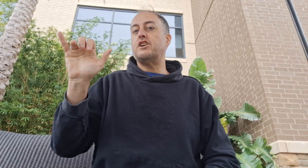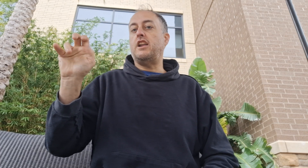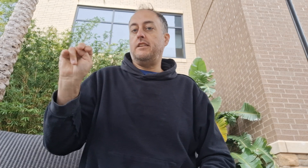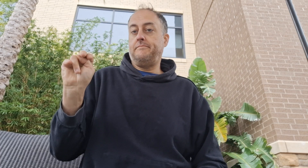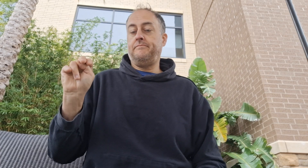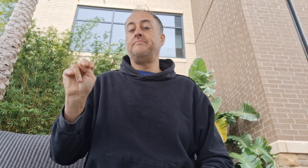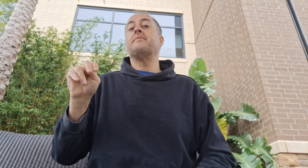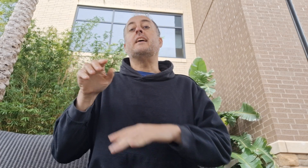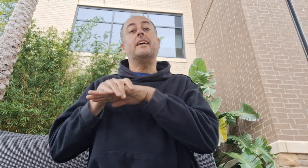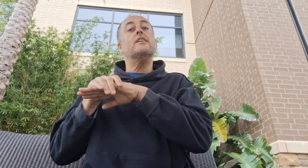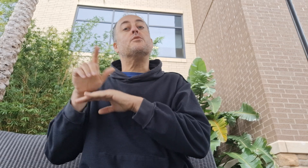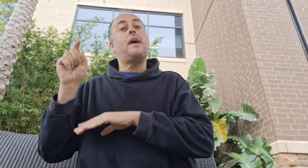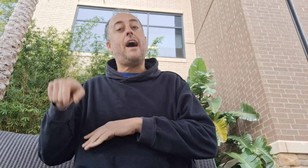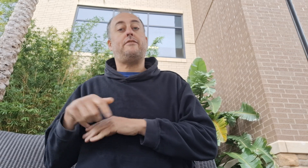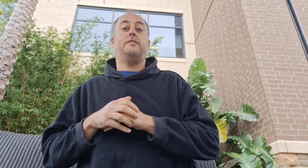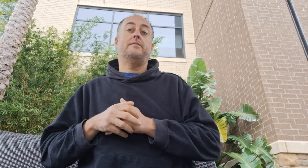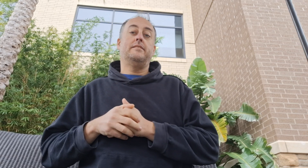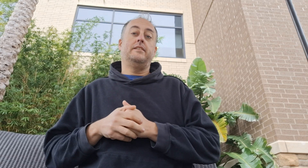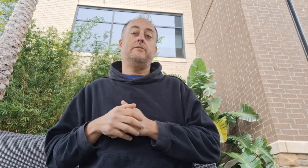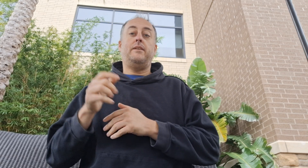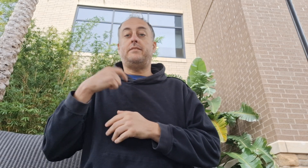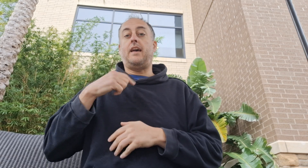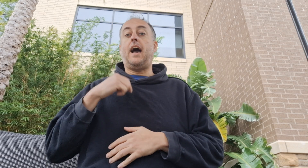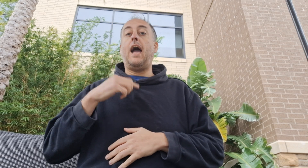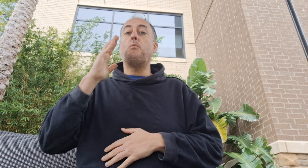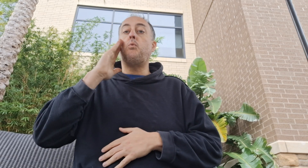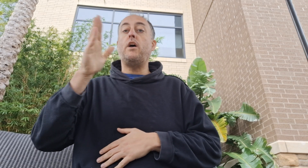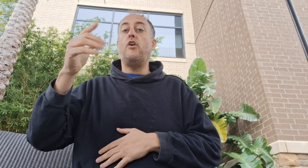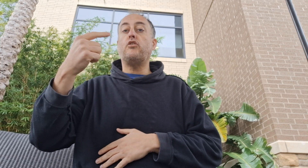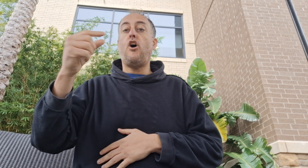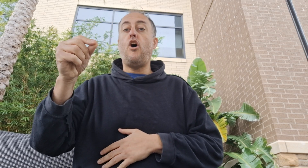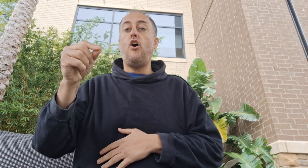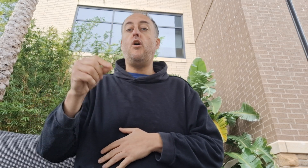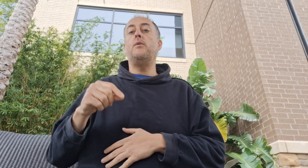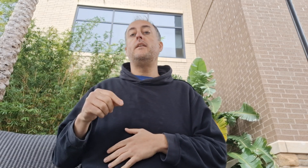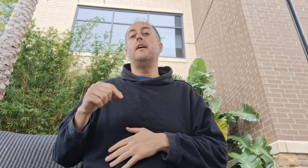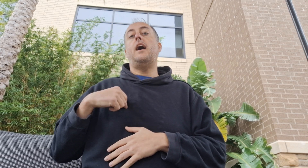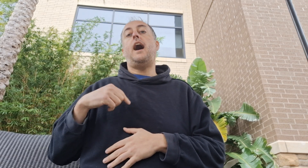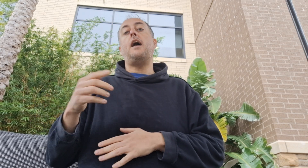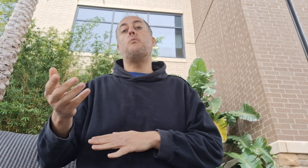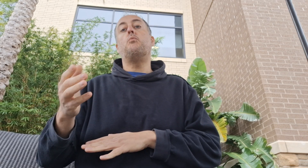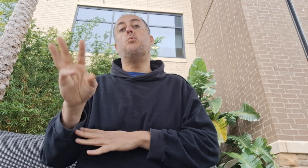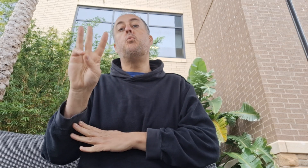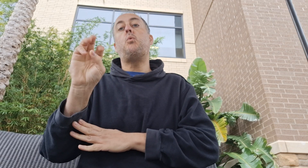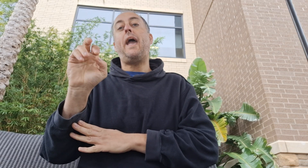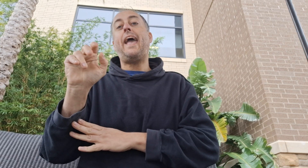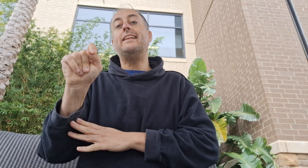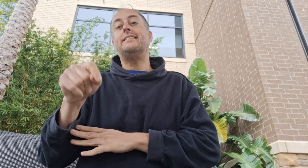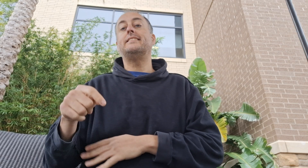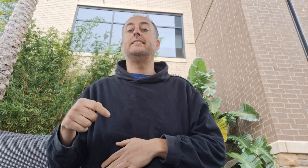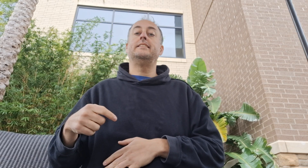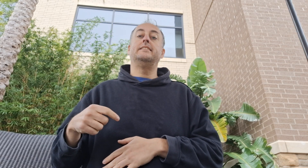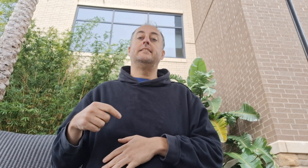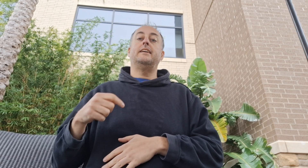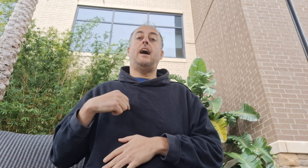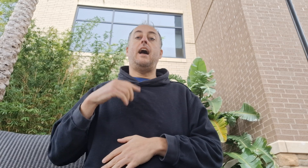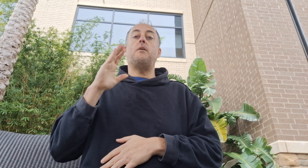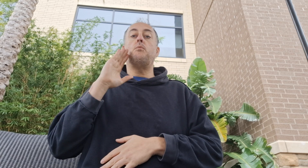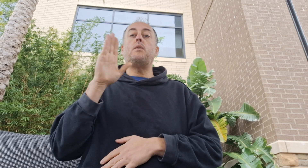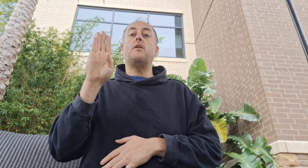conjugation. In English, we have to. We have to say, I will go, I went, I will